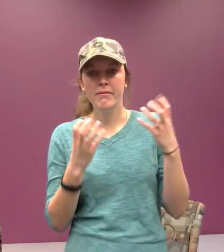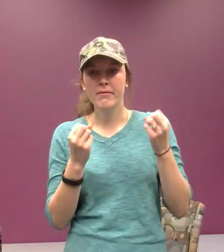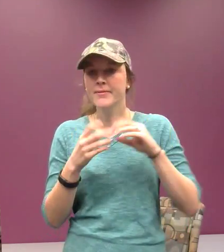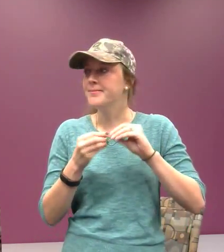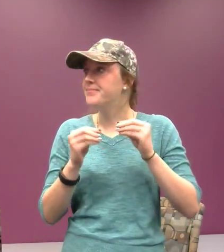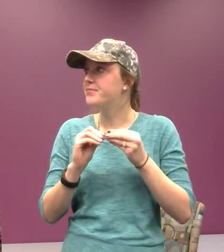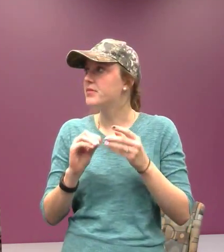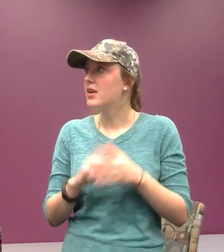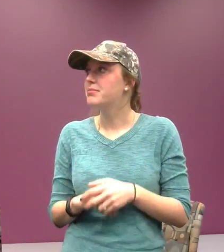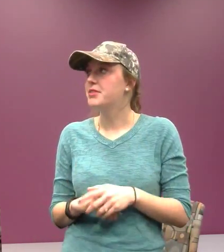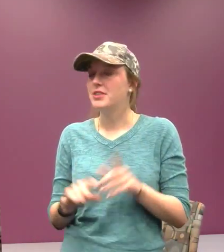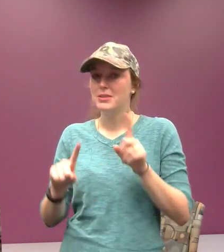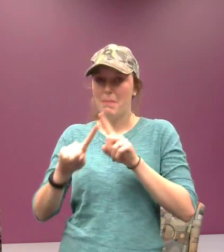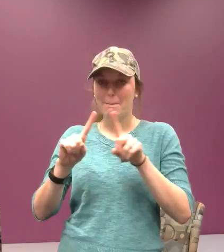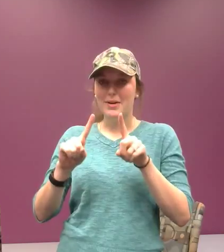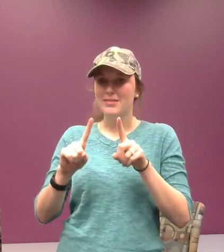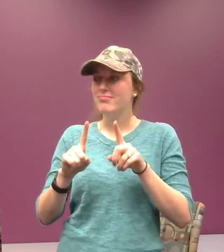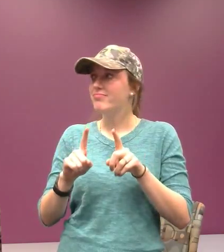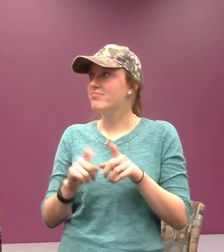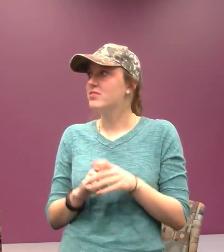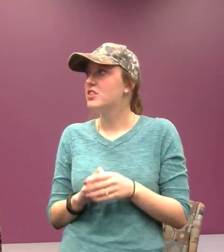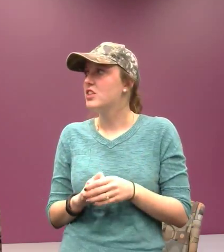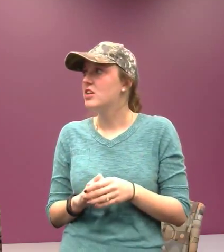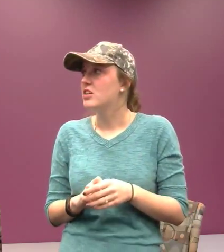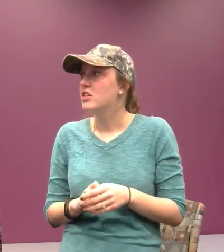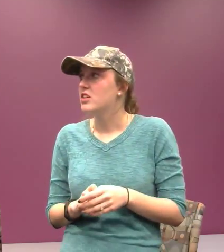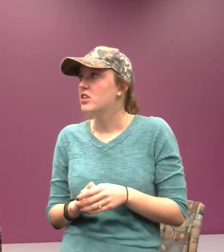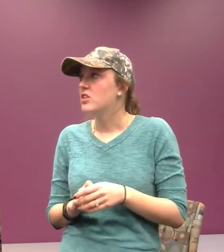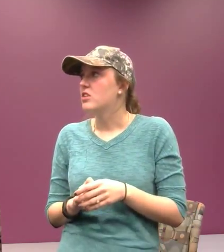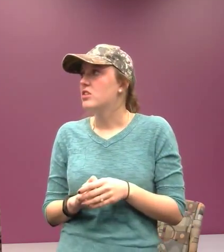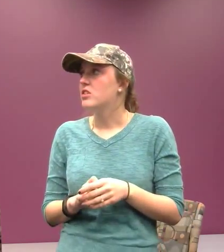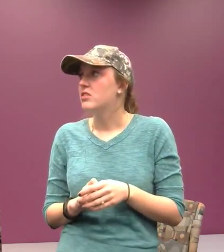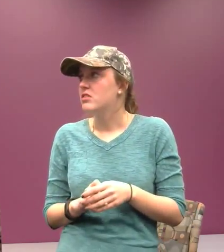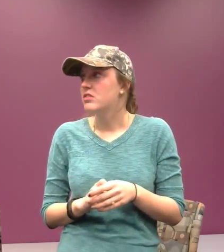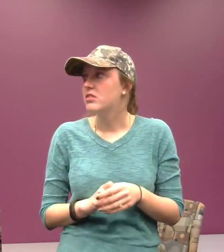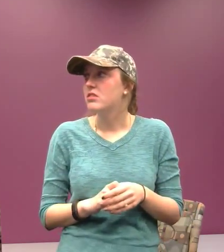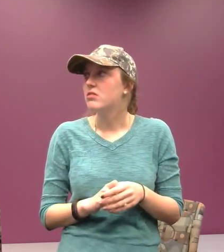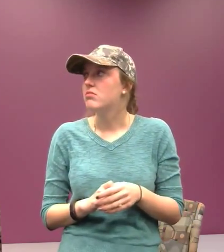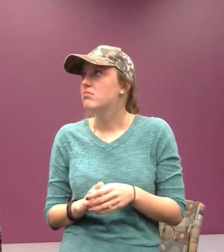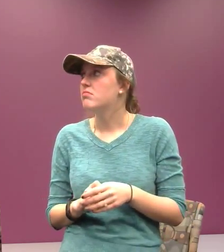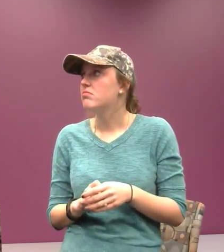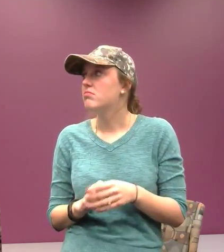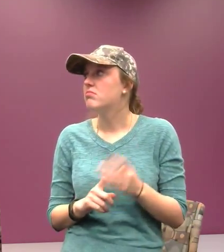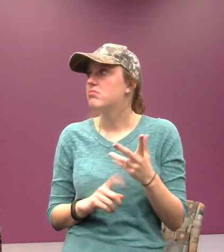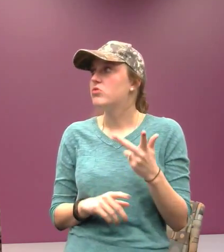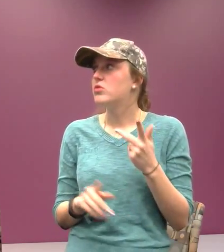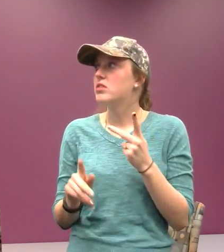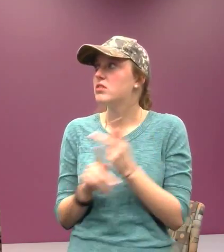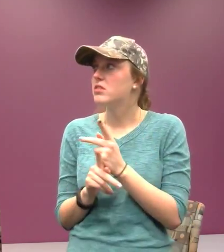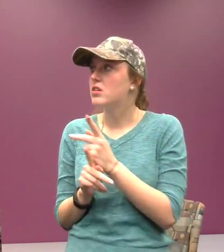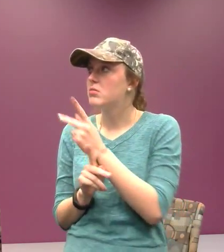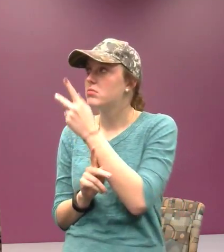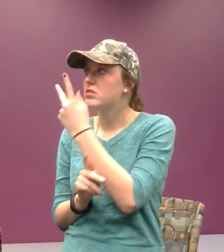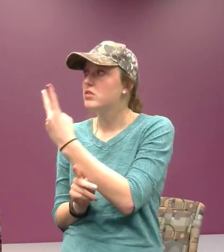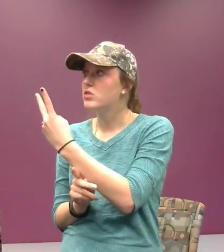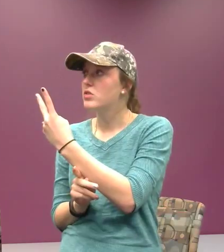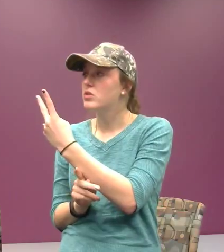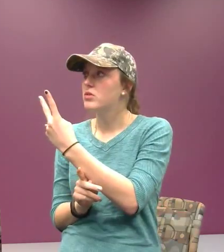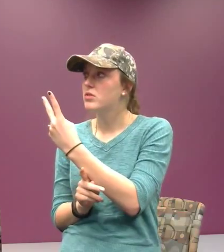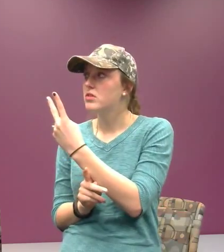this point you take the 6, and of course write it as 3 times 2, doesn't want to match that. And then you take the 8 and write it as 4